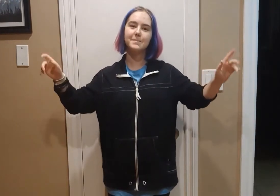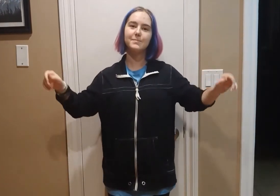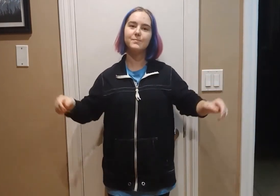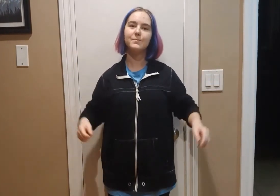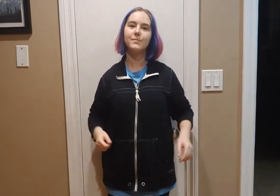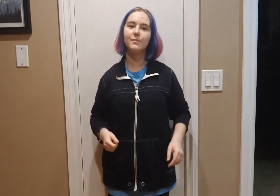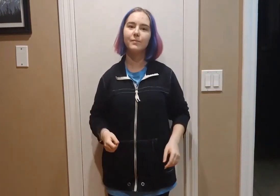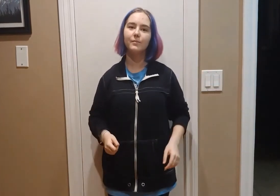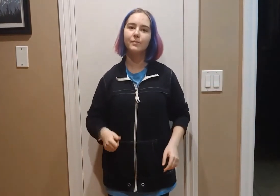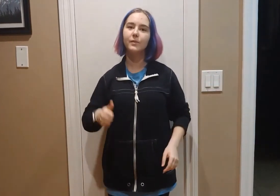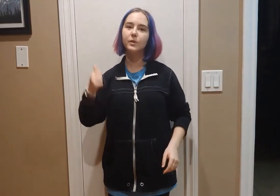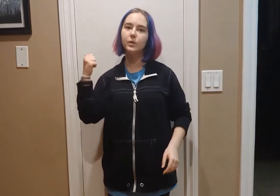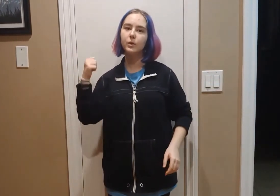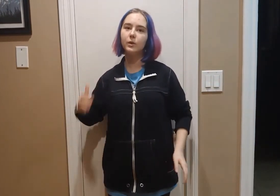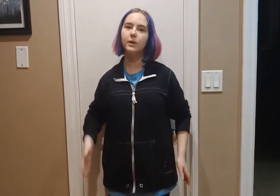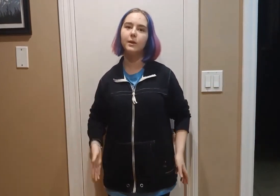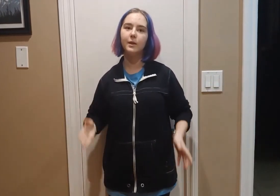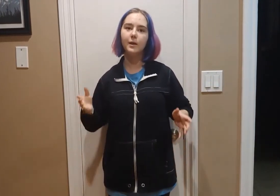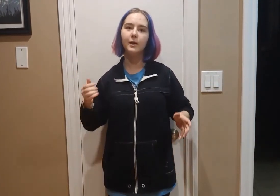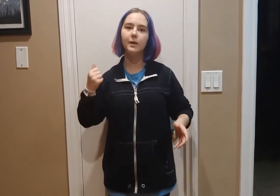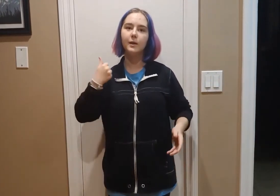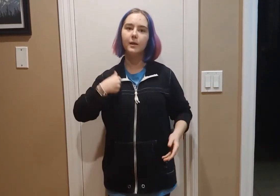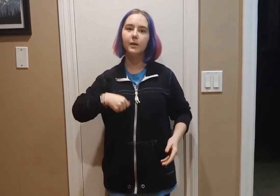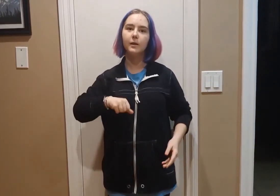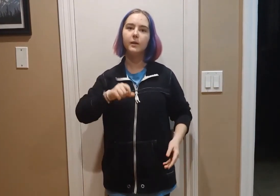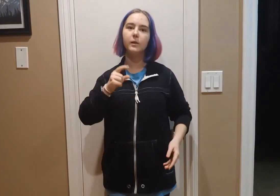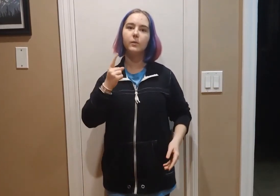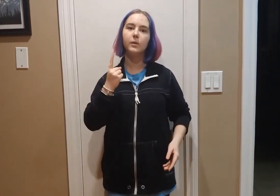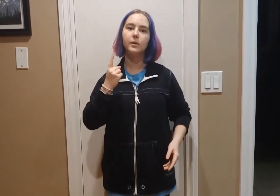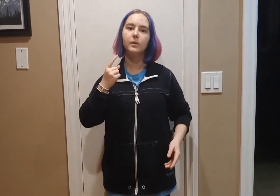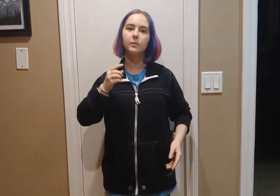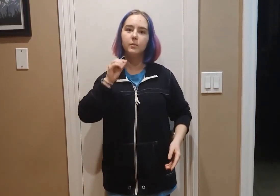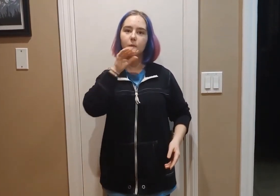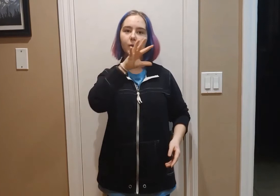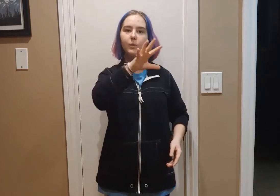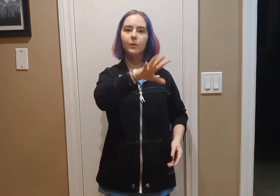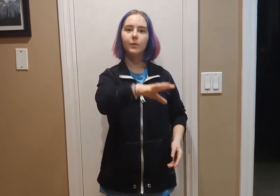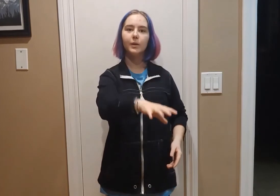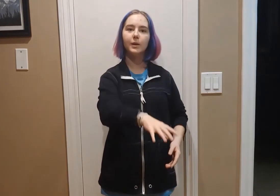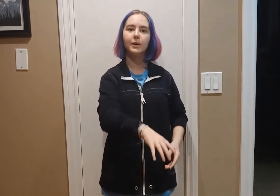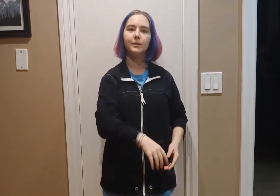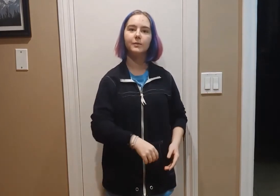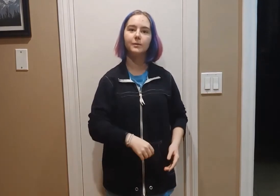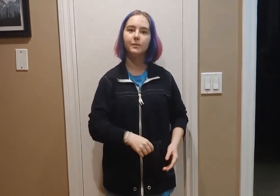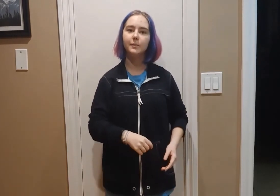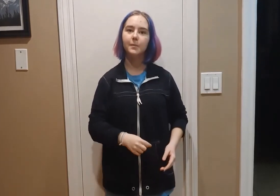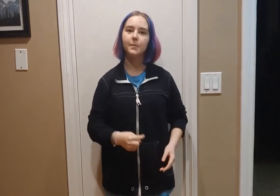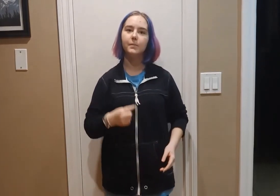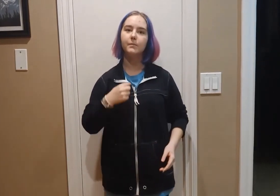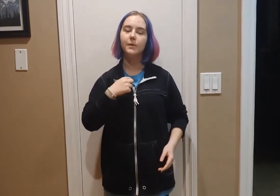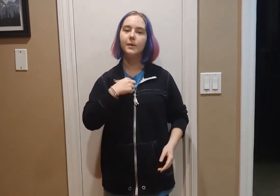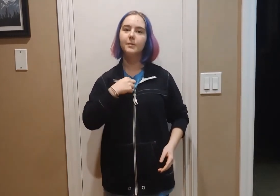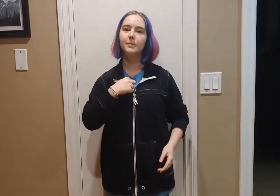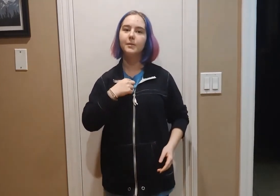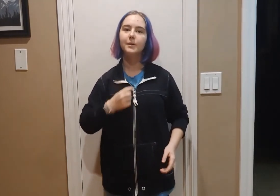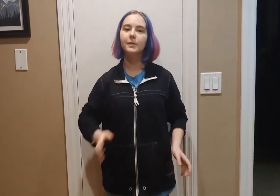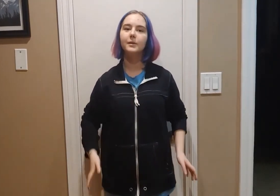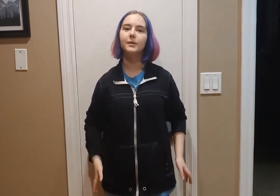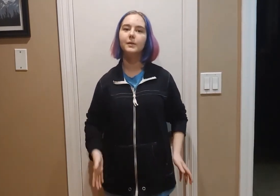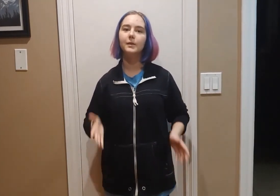shine. Don't let anyone blow it out, I'm gonna